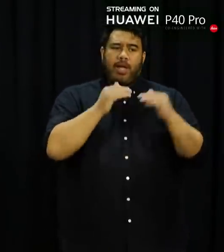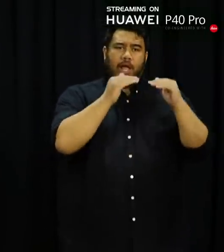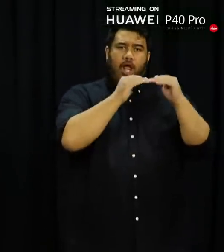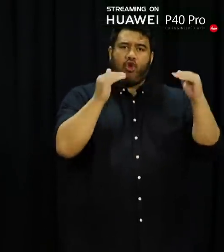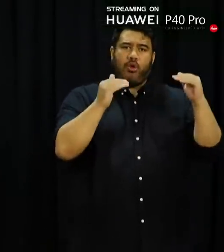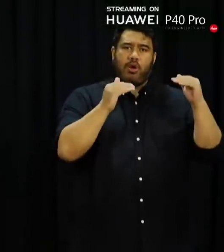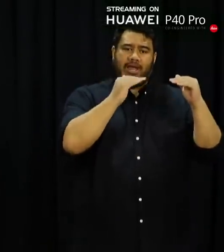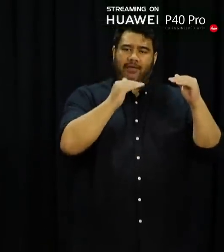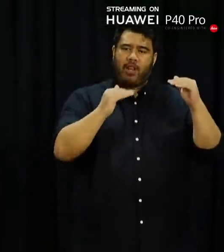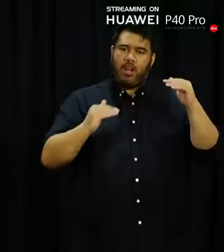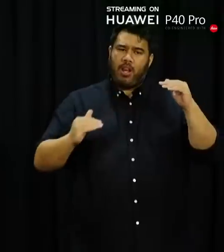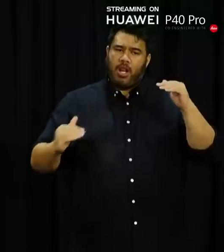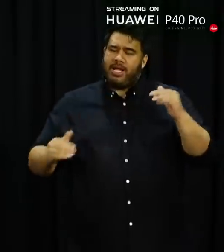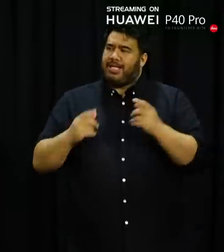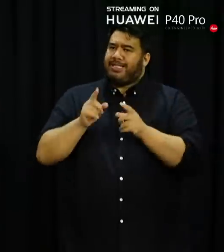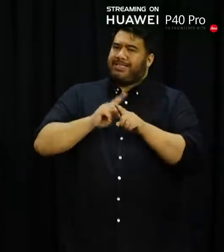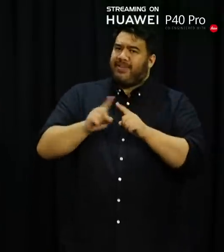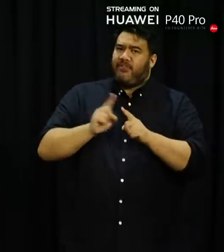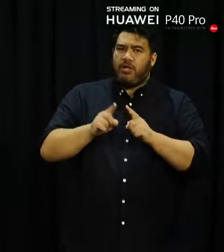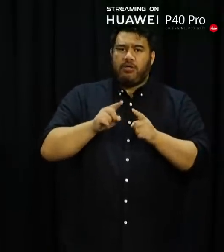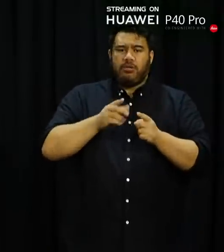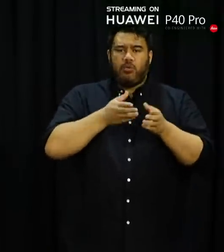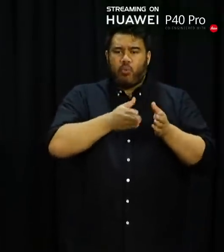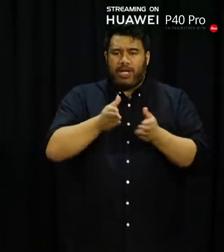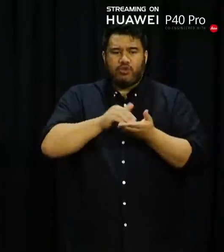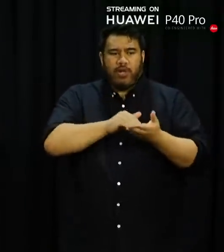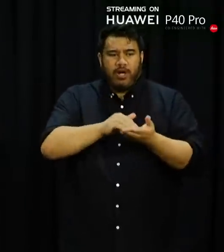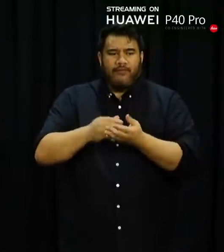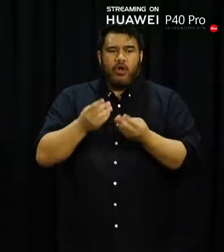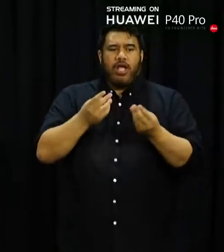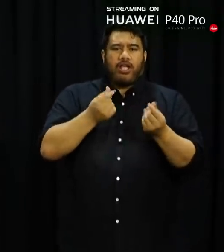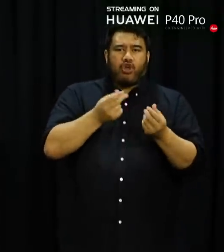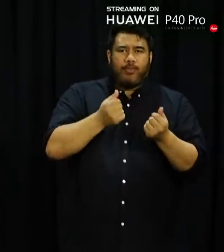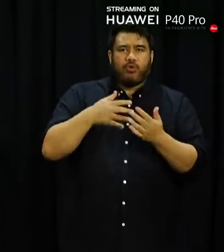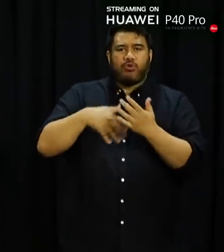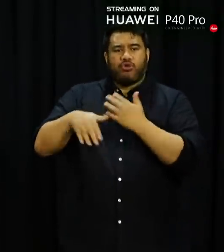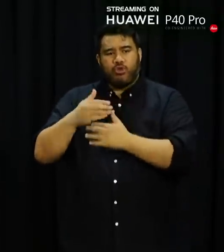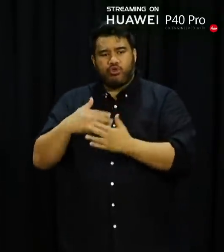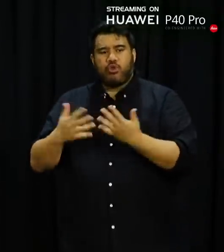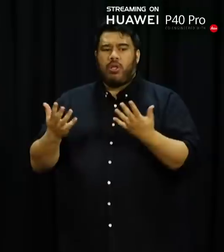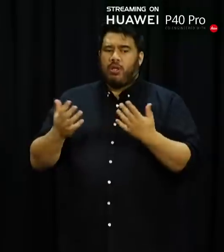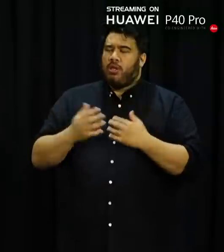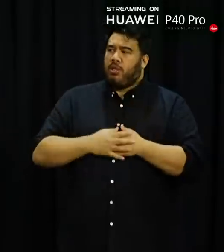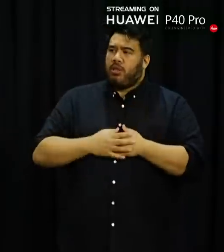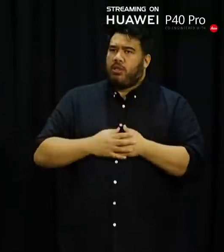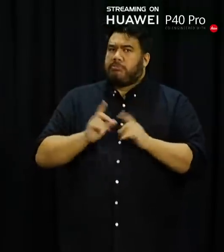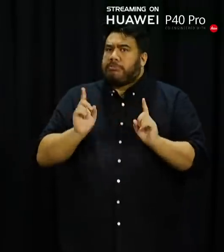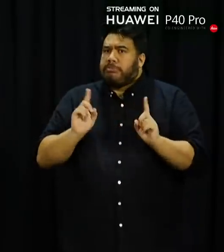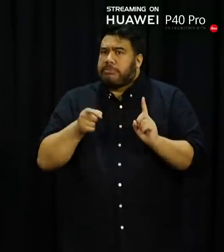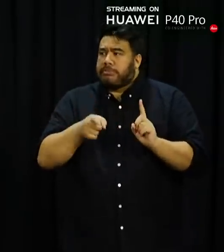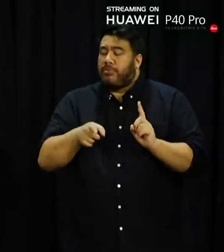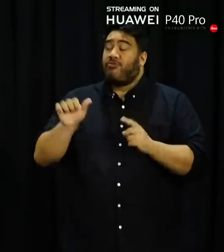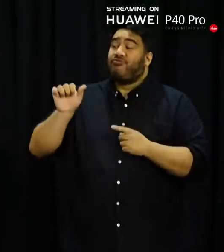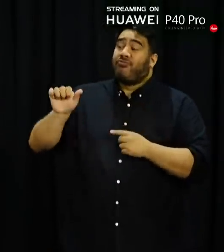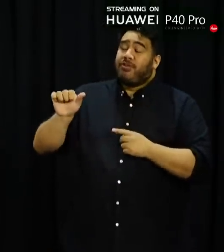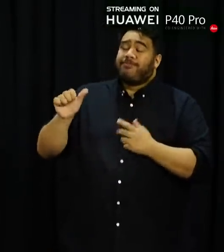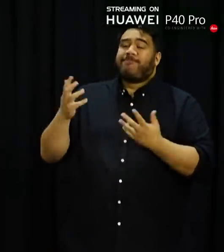so, what's, And then immediately, of course, we've thankfully already put extra funding into things like the provision